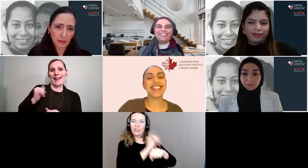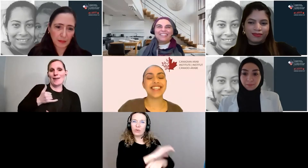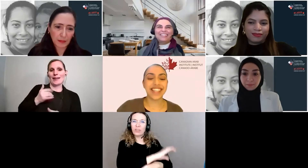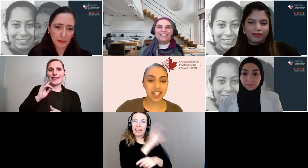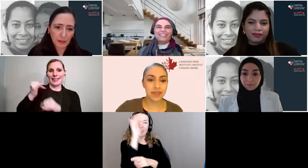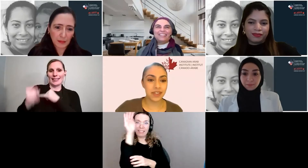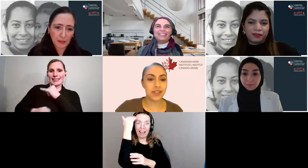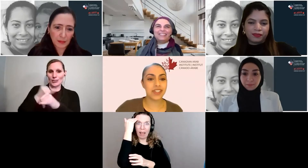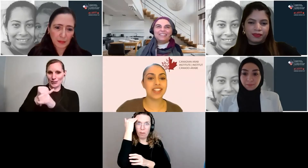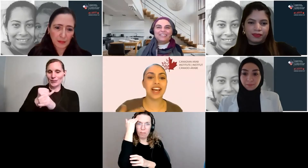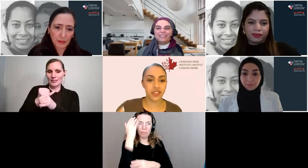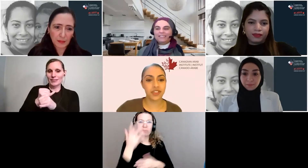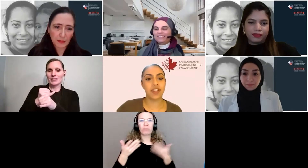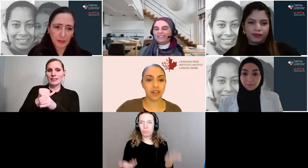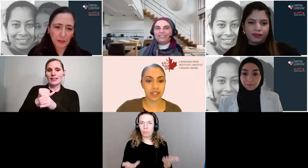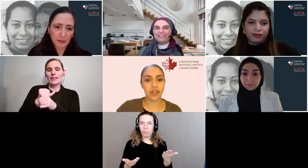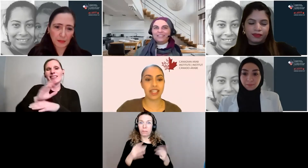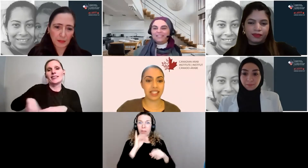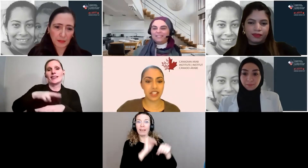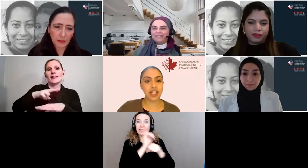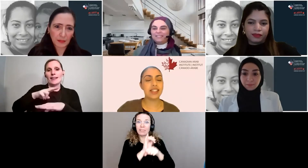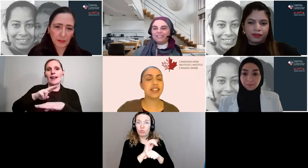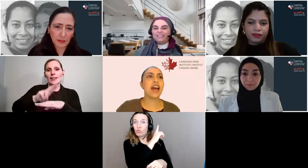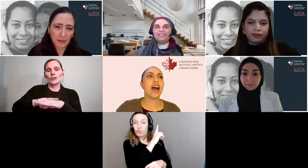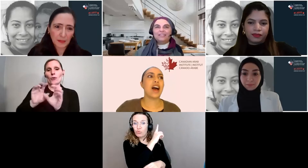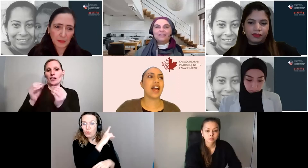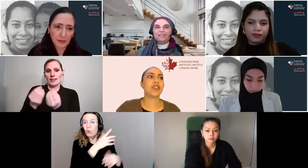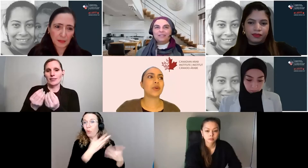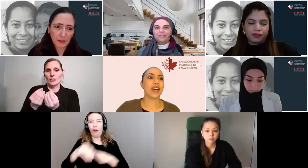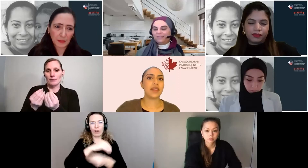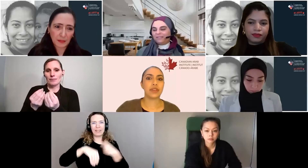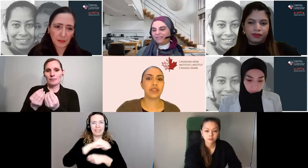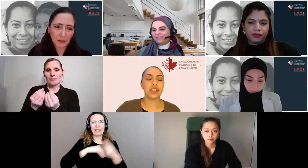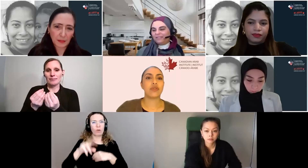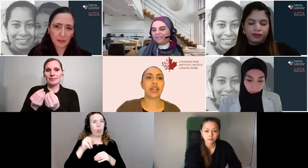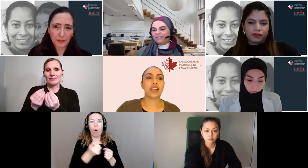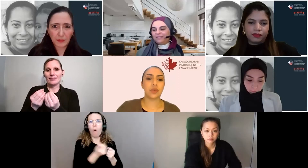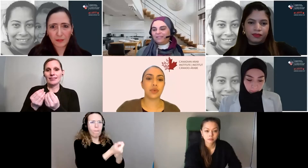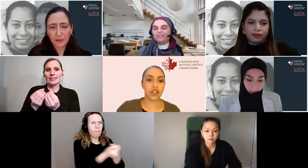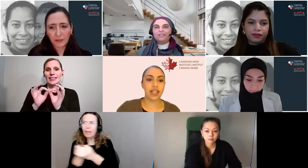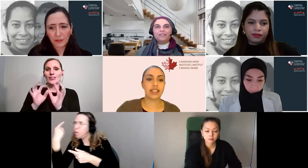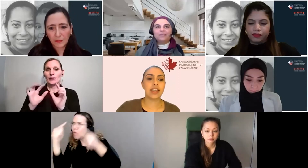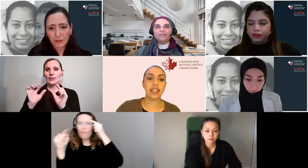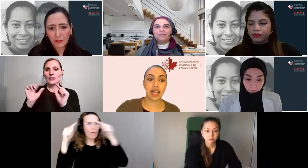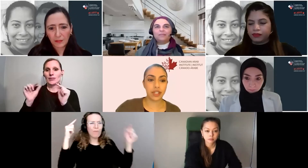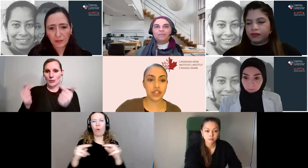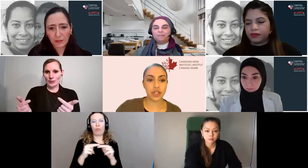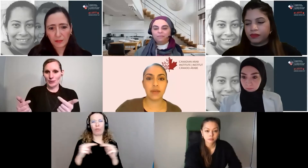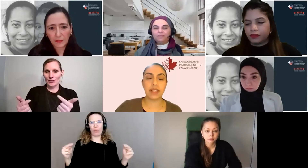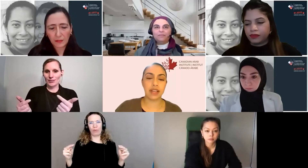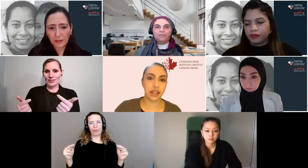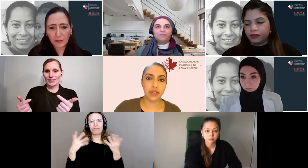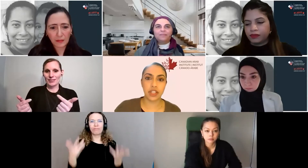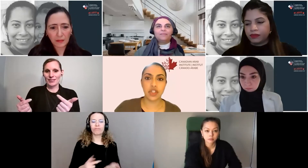And the Canadian Arab Institute is a national nonpartisan organization. And so I've had the privilege of working on a project in collaboration